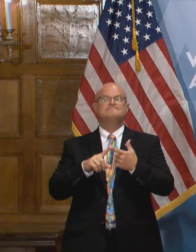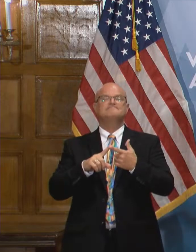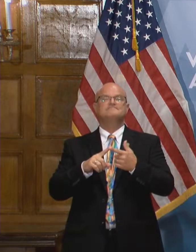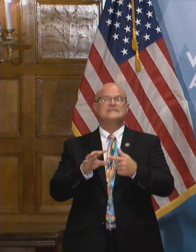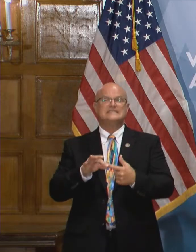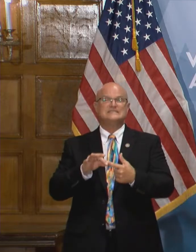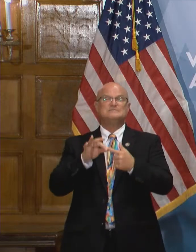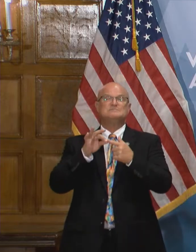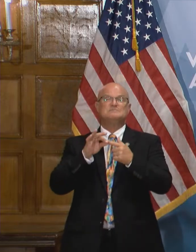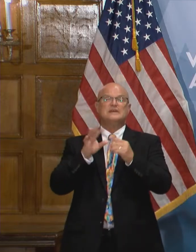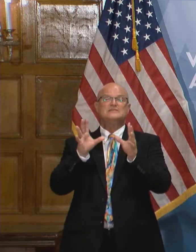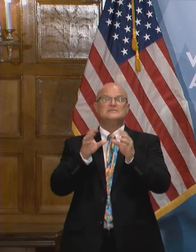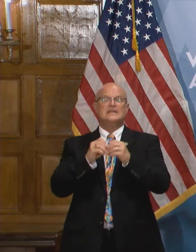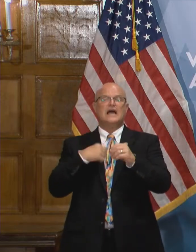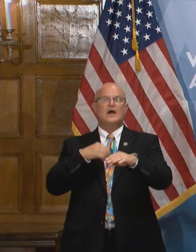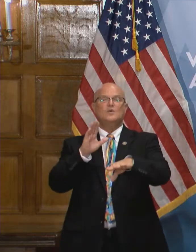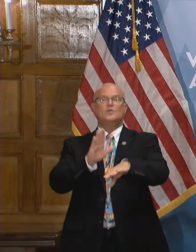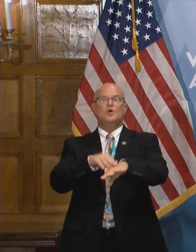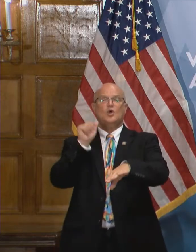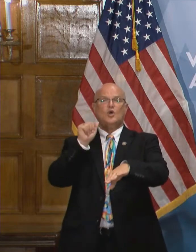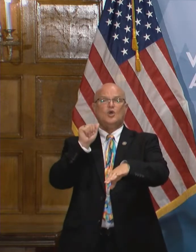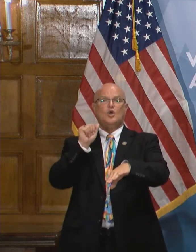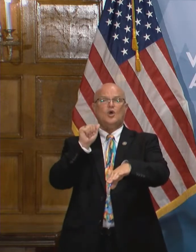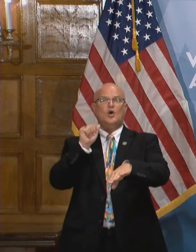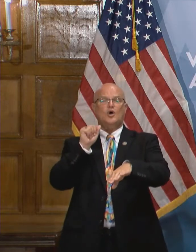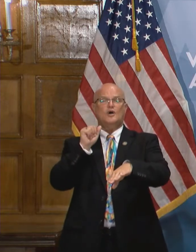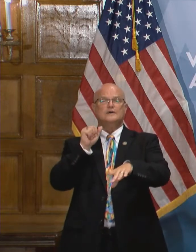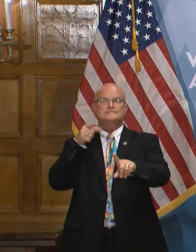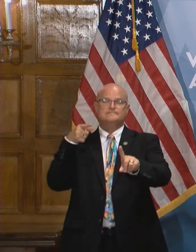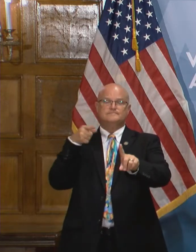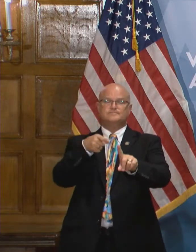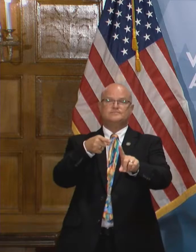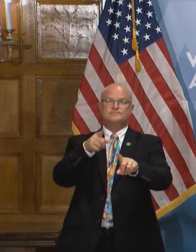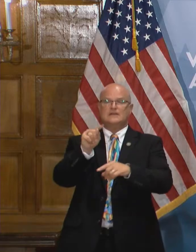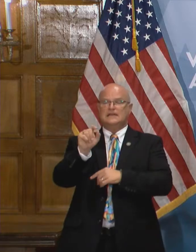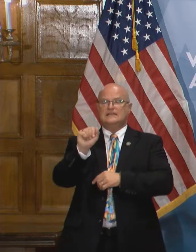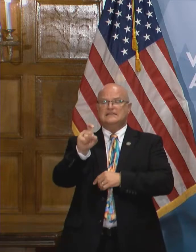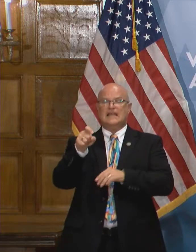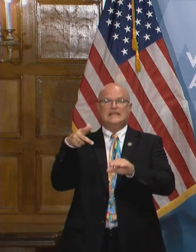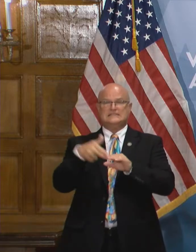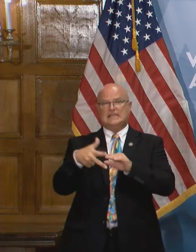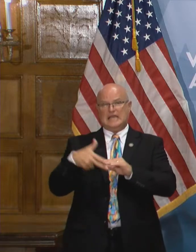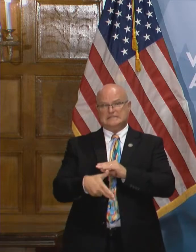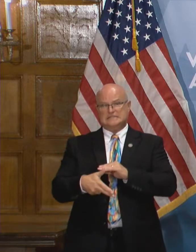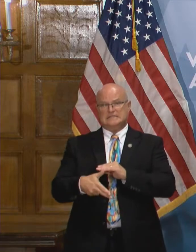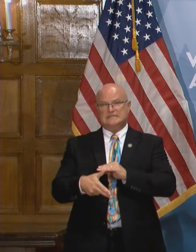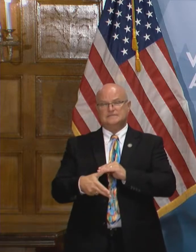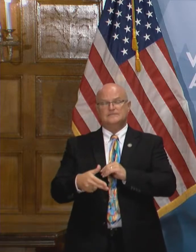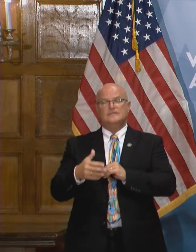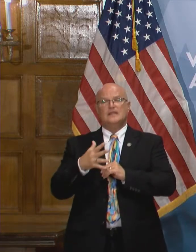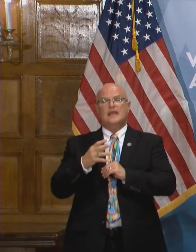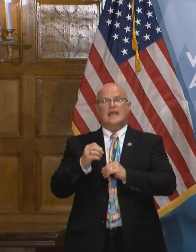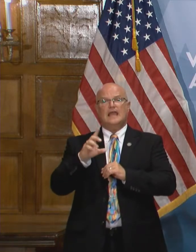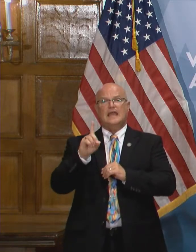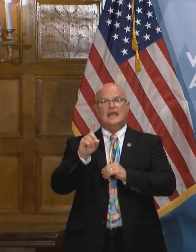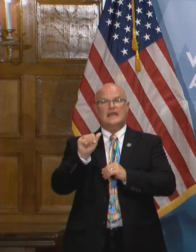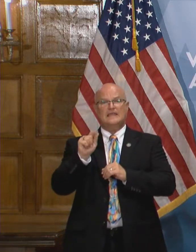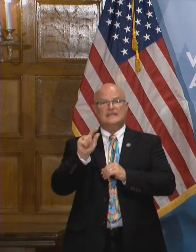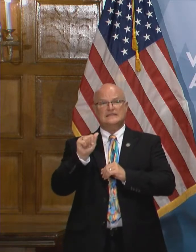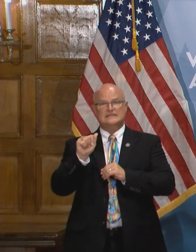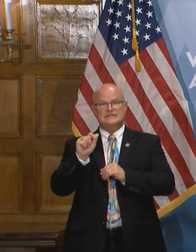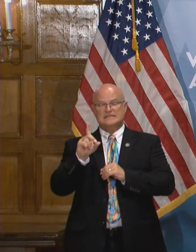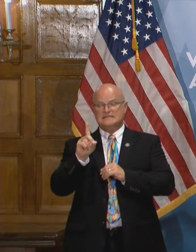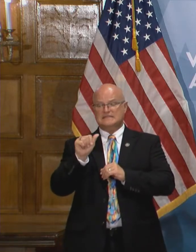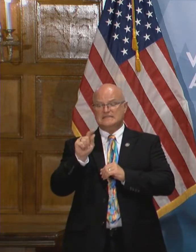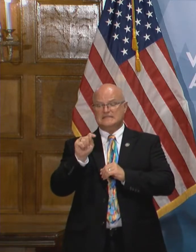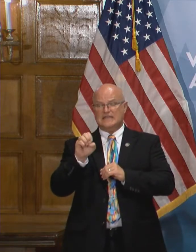special session that I will call primarily to look at tax cuts. And the date of that has not been